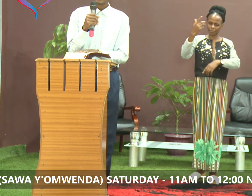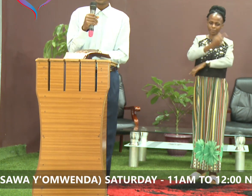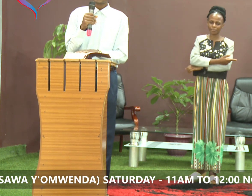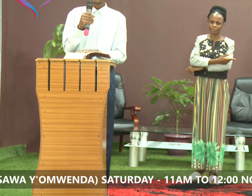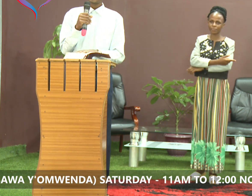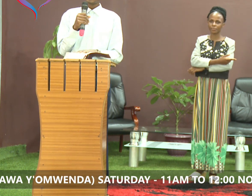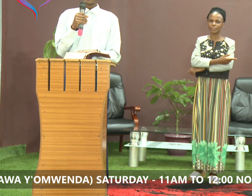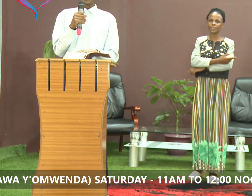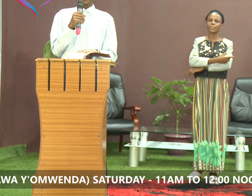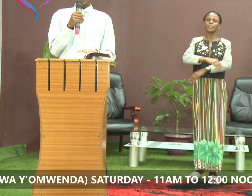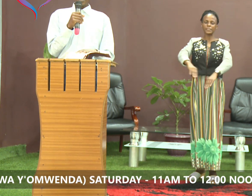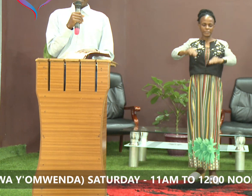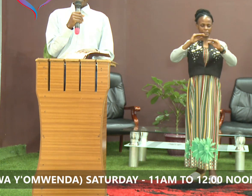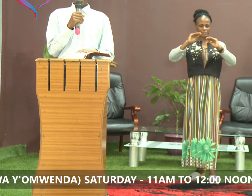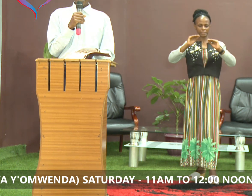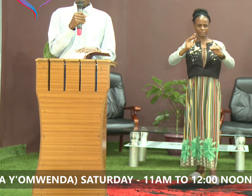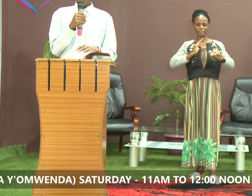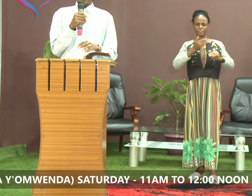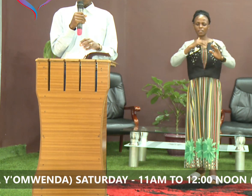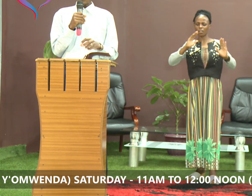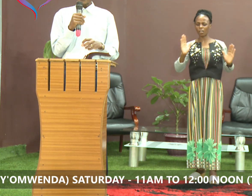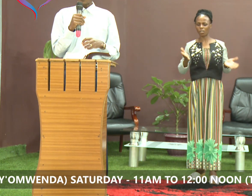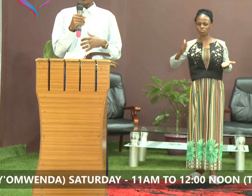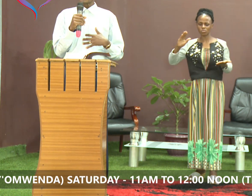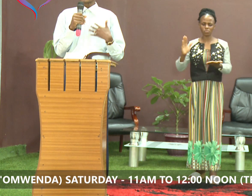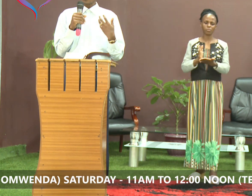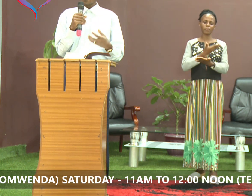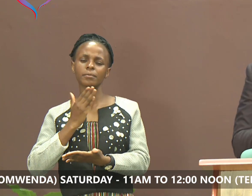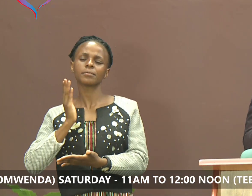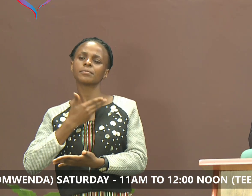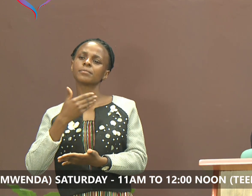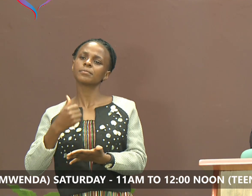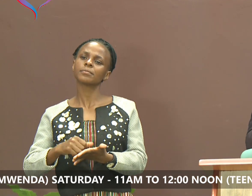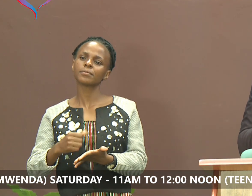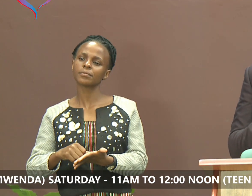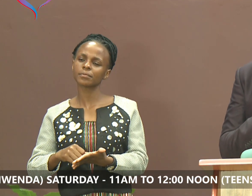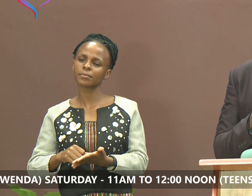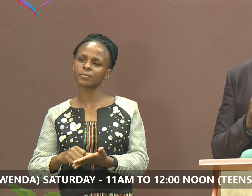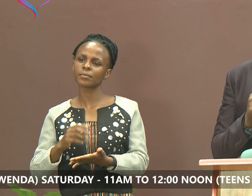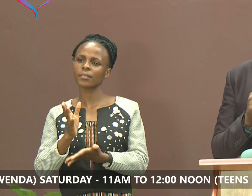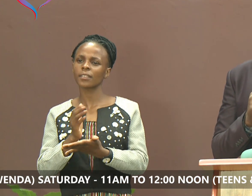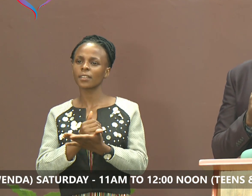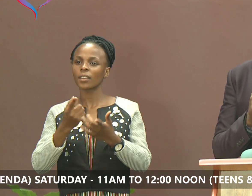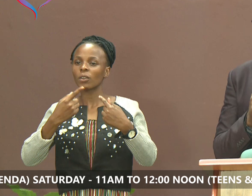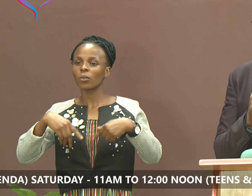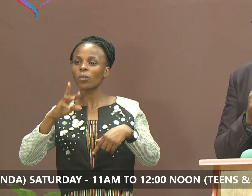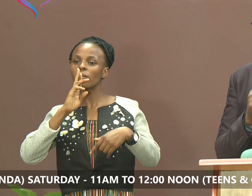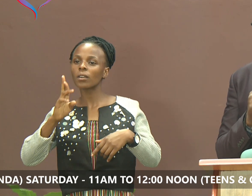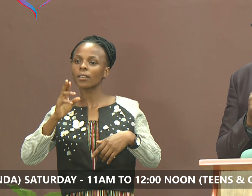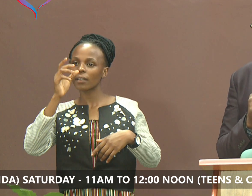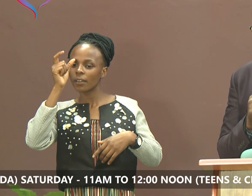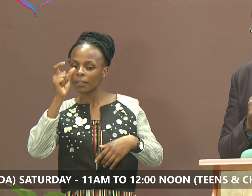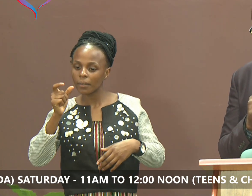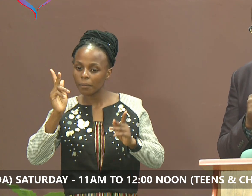in life every day teach us how we are supposed to solve Kubanga our problems. Genesis chapter 3